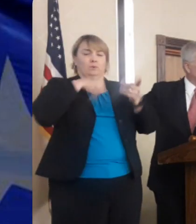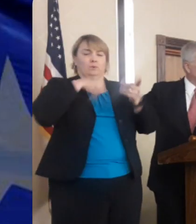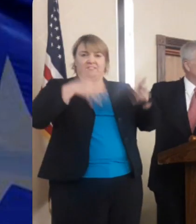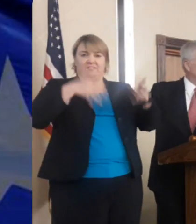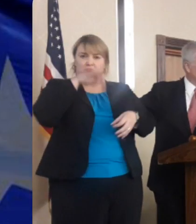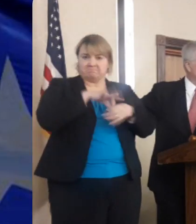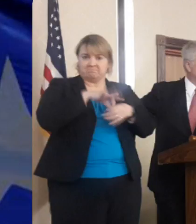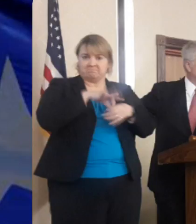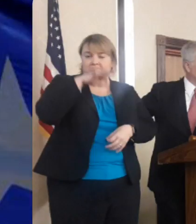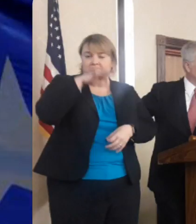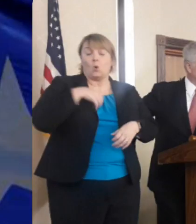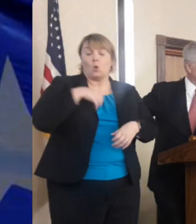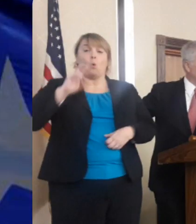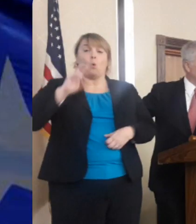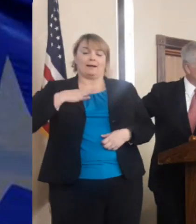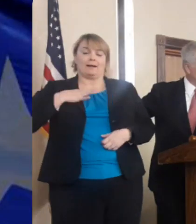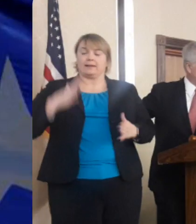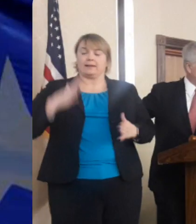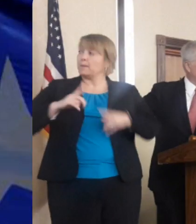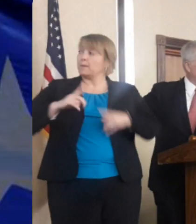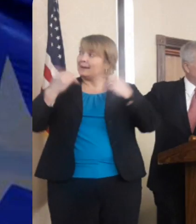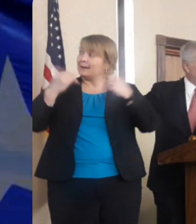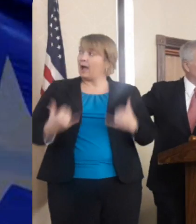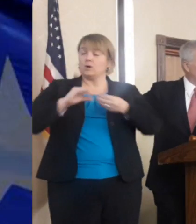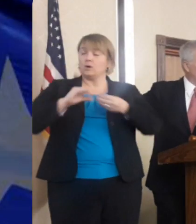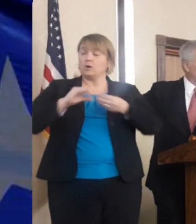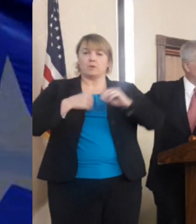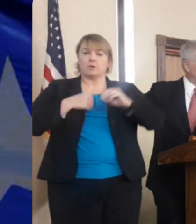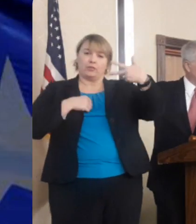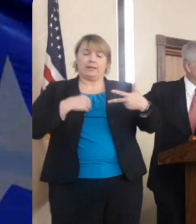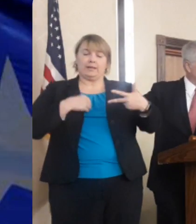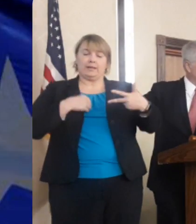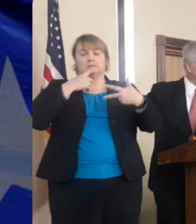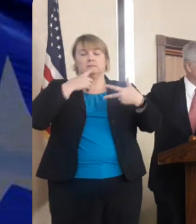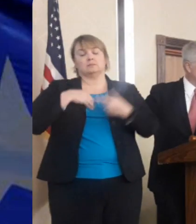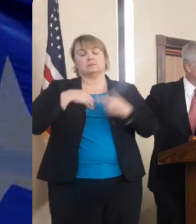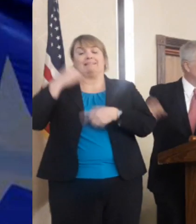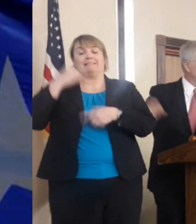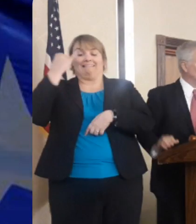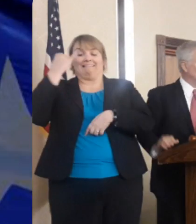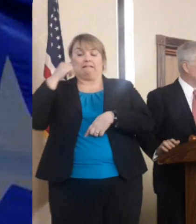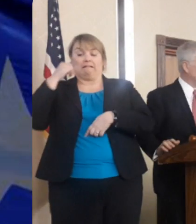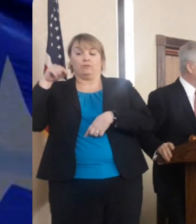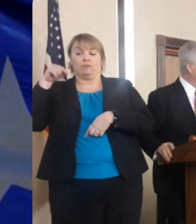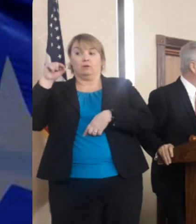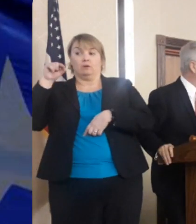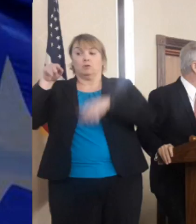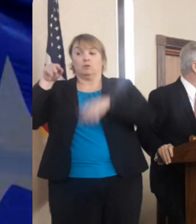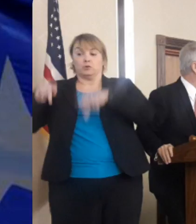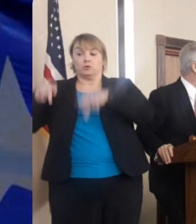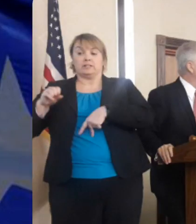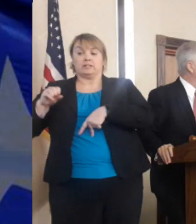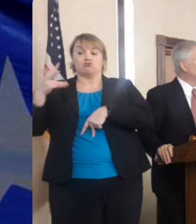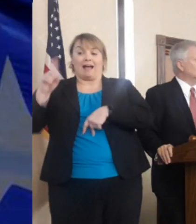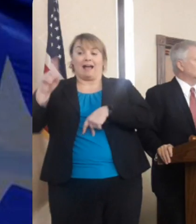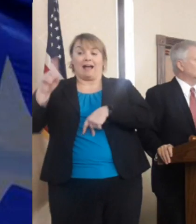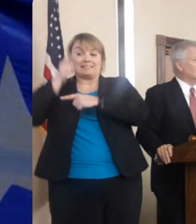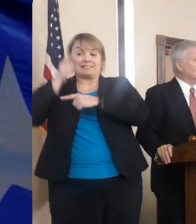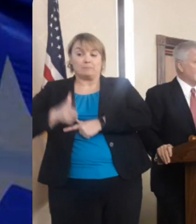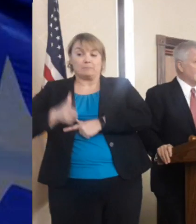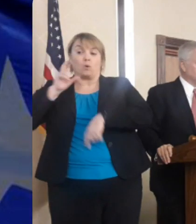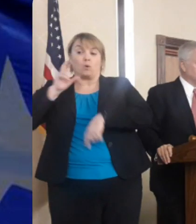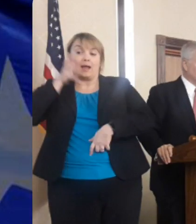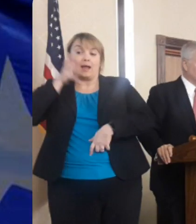or parent of an elected official or candidate would now no longer be allowed to vote on a committee. All